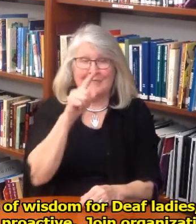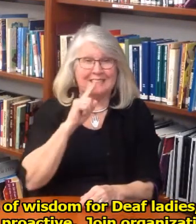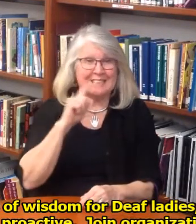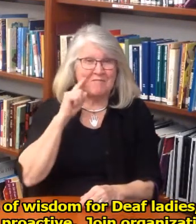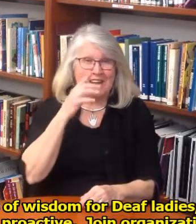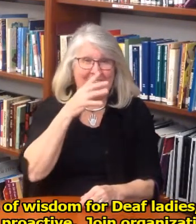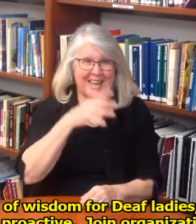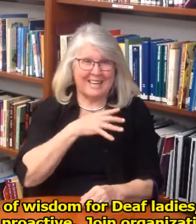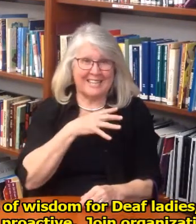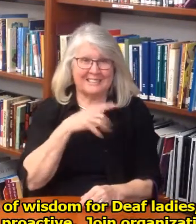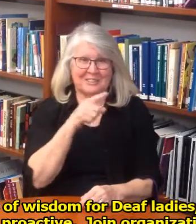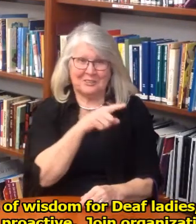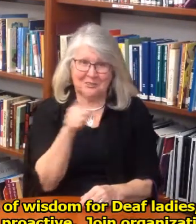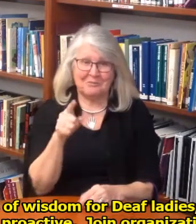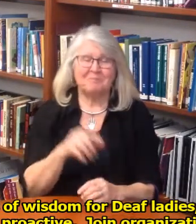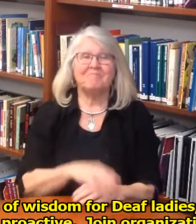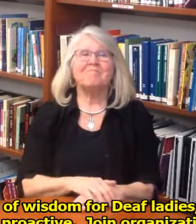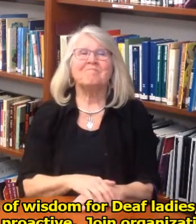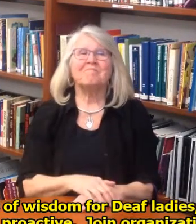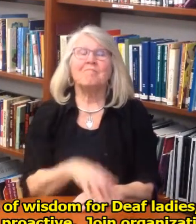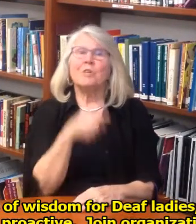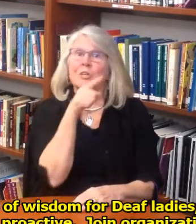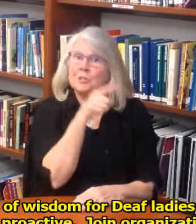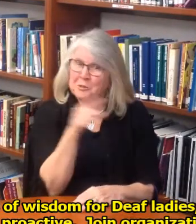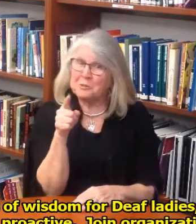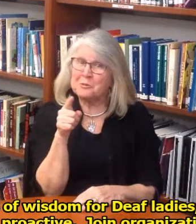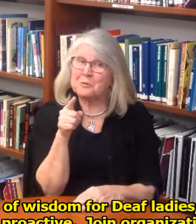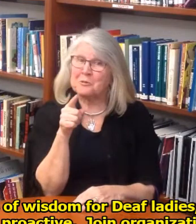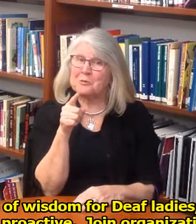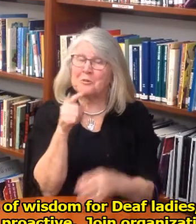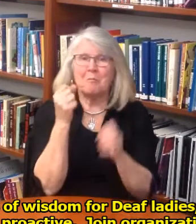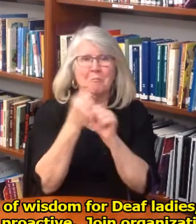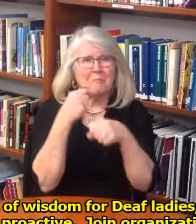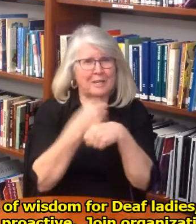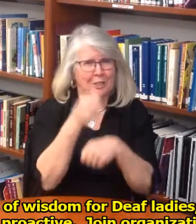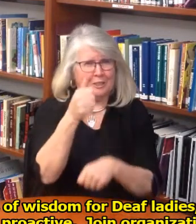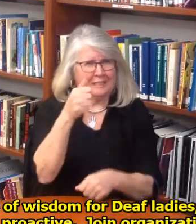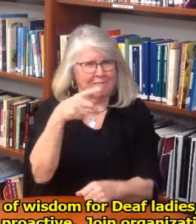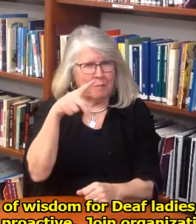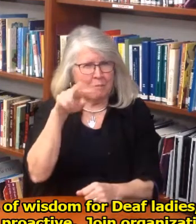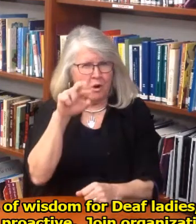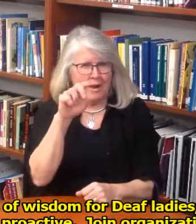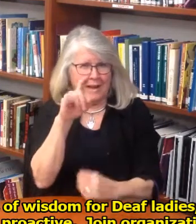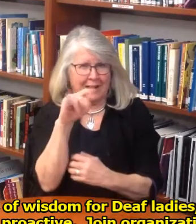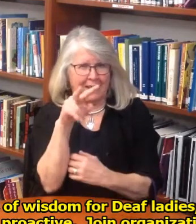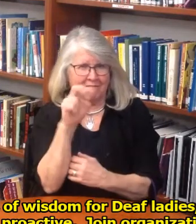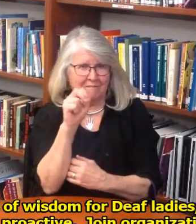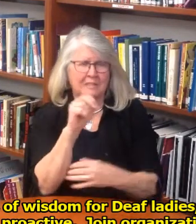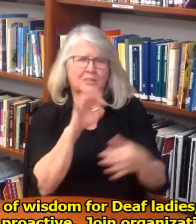As to words of wisdom for deaf ladies, I would say be